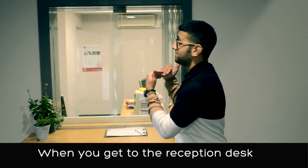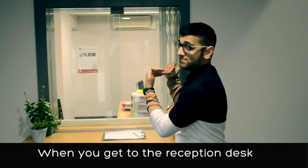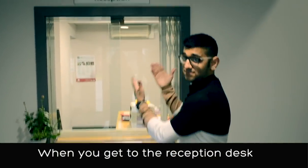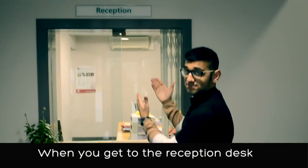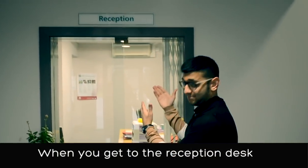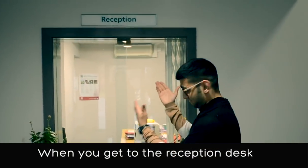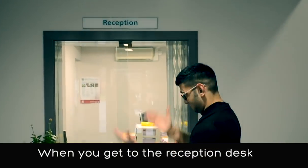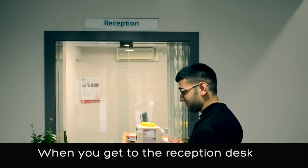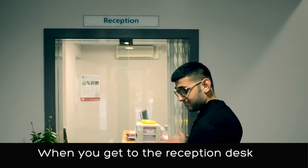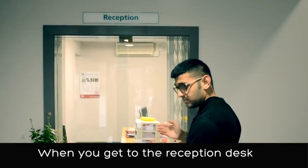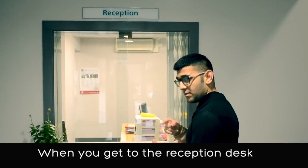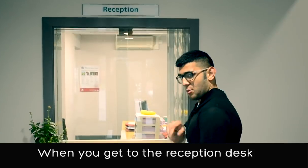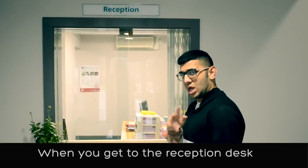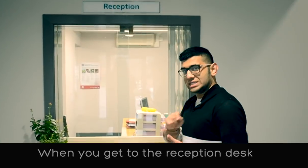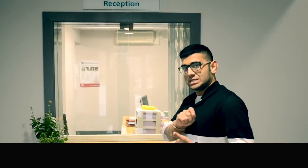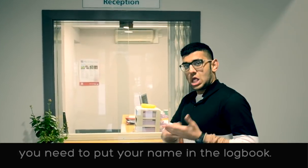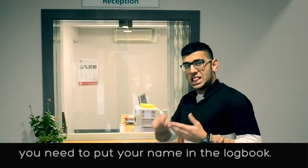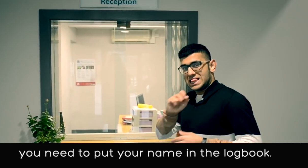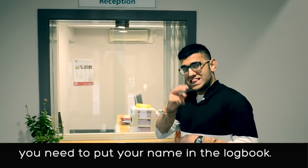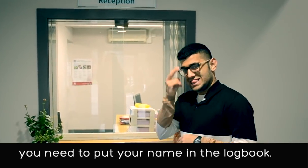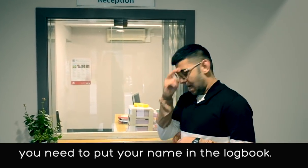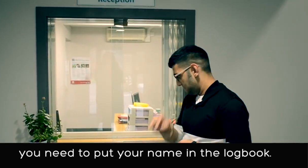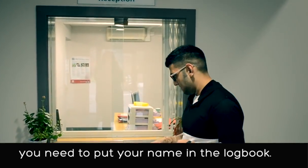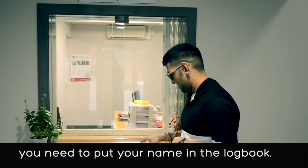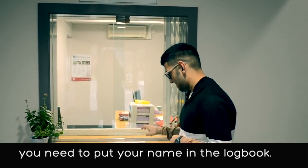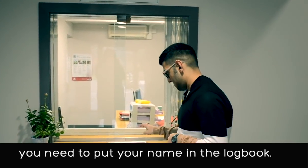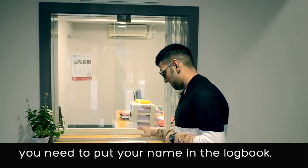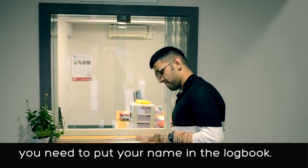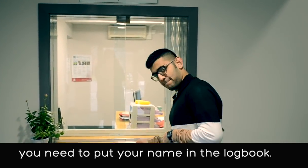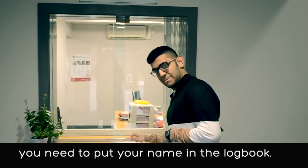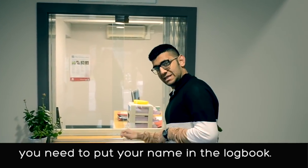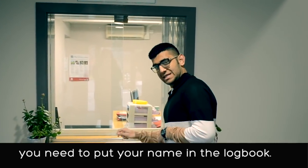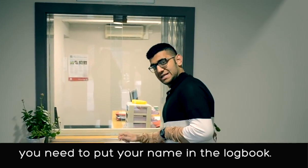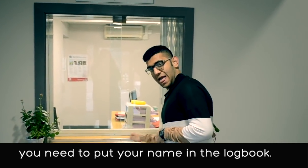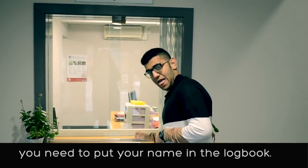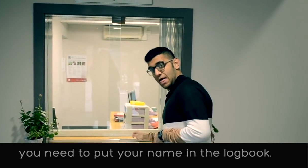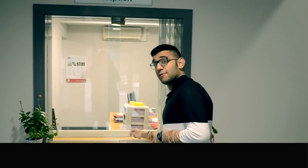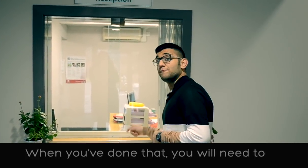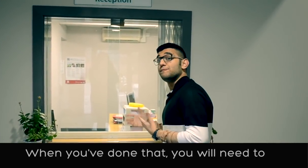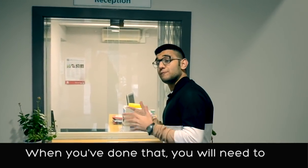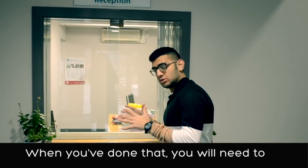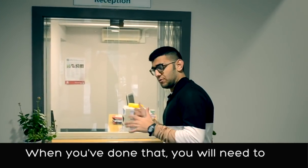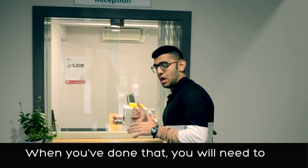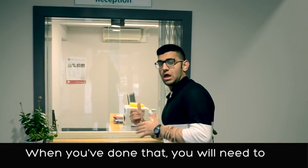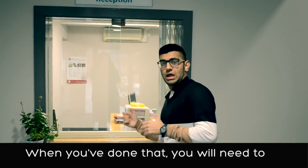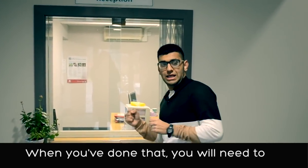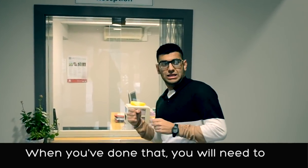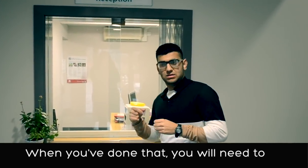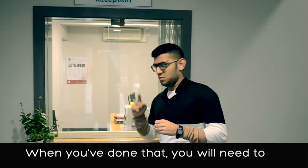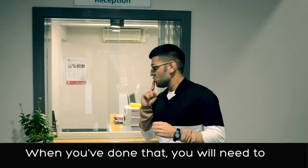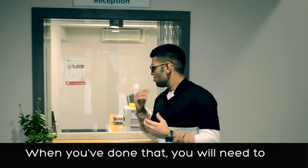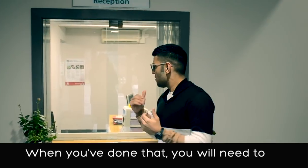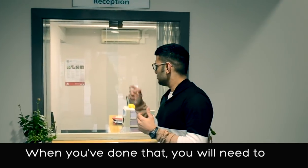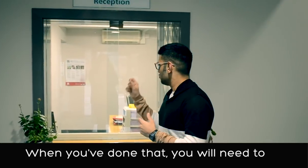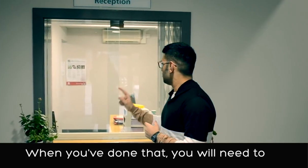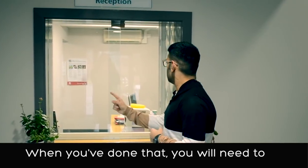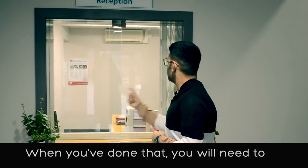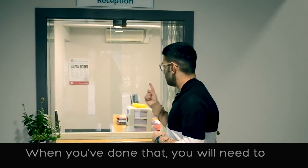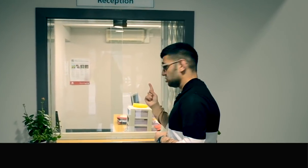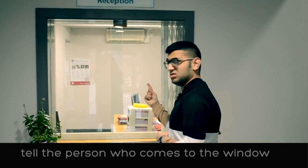When you get to the reception desk, you need to put your name in the logbook. When you've done that, you will need to tell the person who comes to the window why